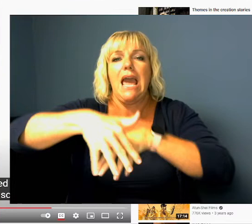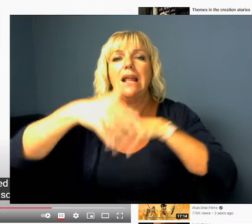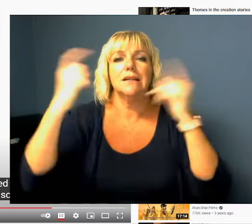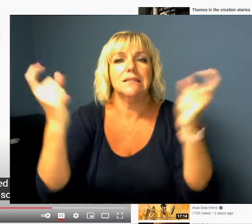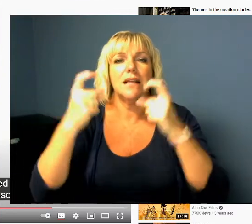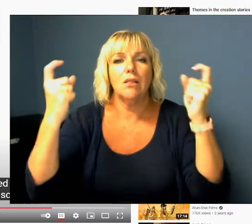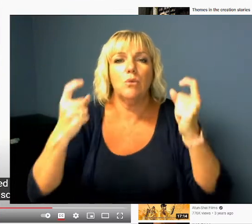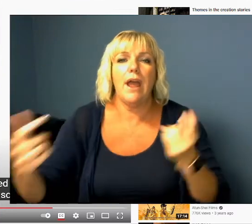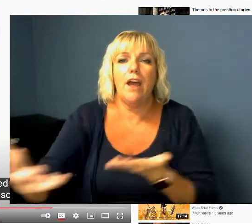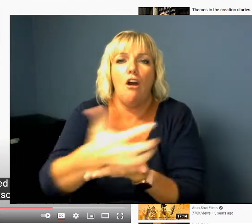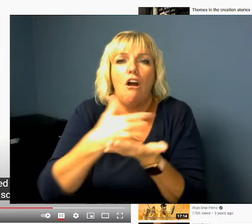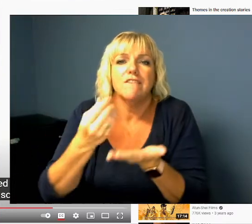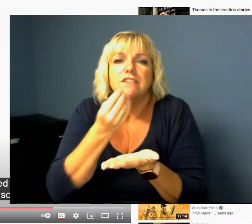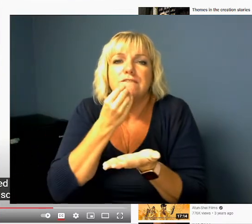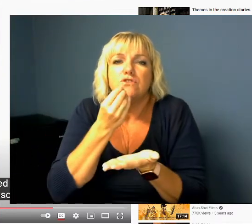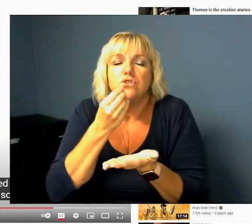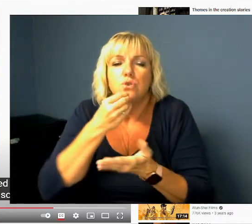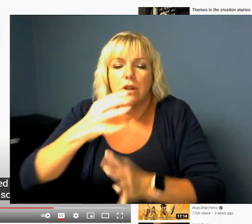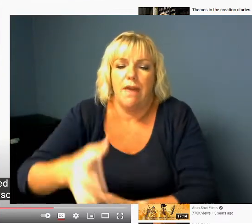thanks.